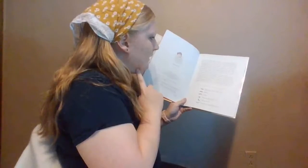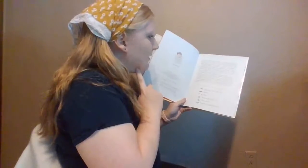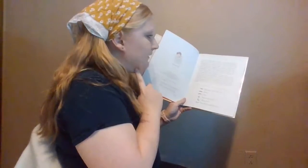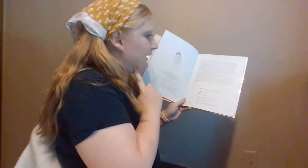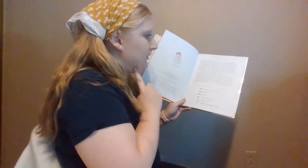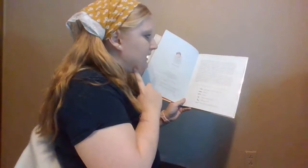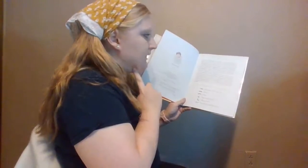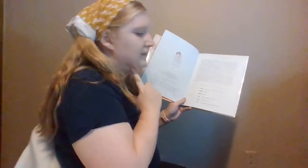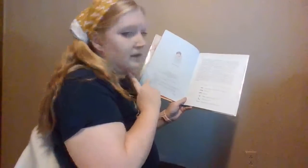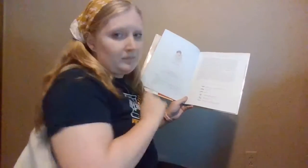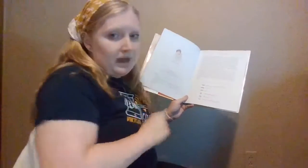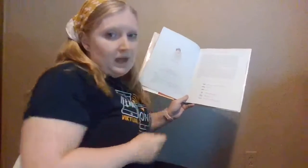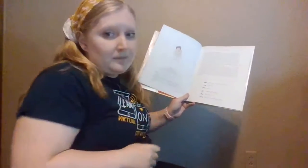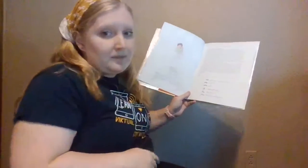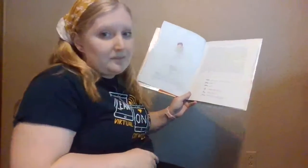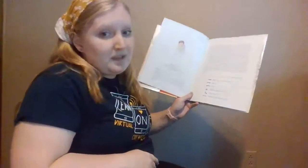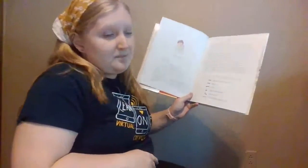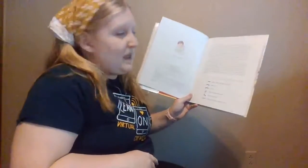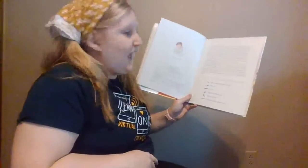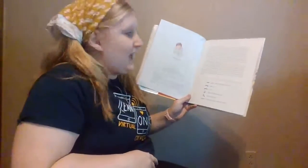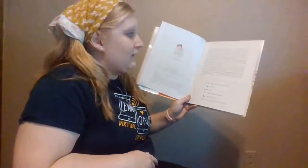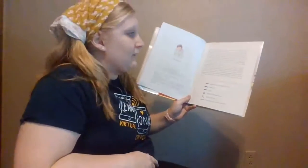help their families, and sometimes misbehave.